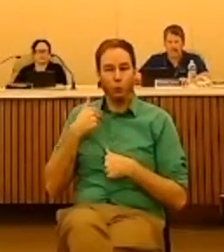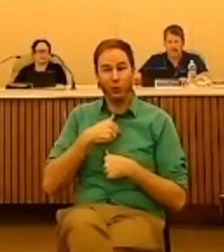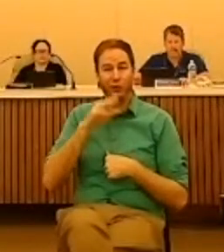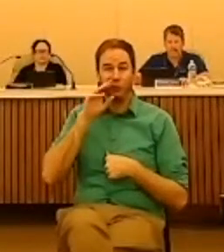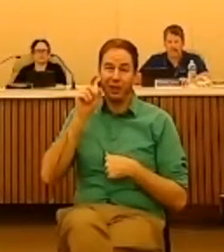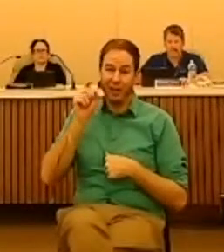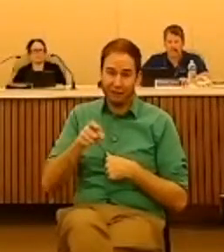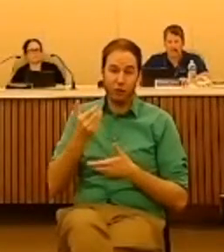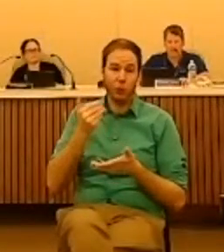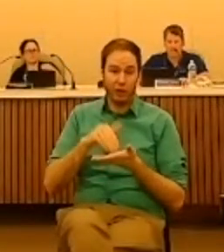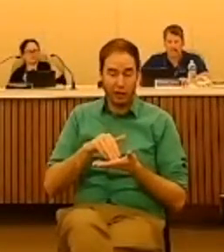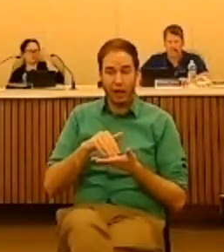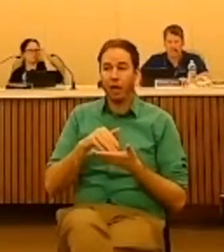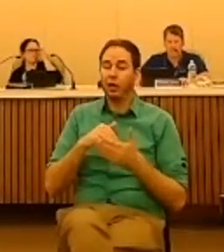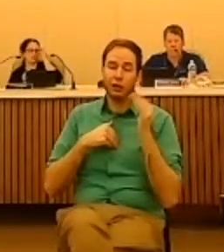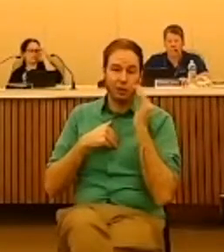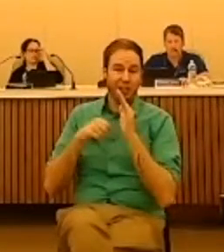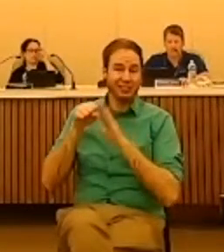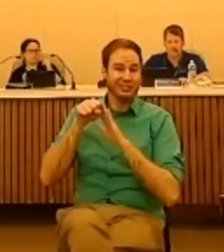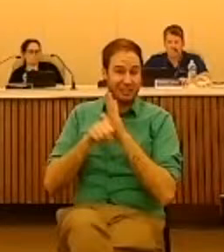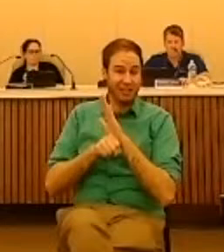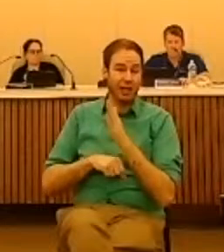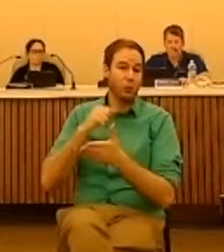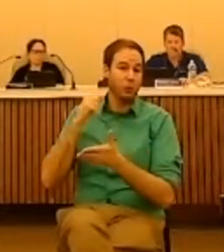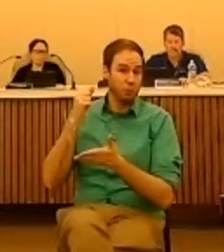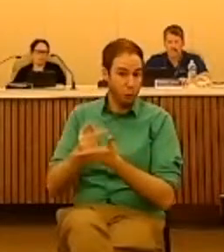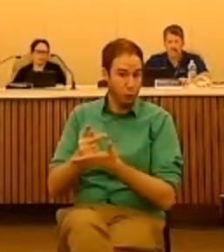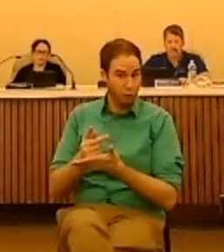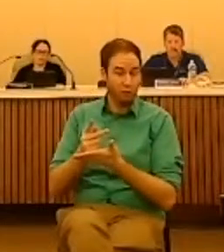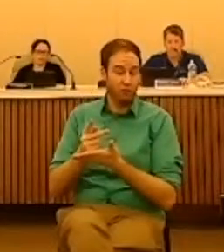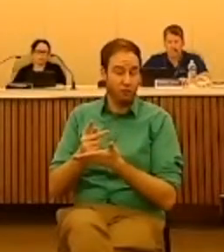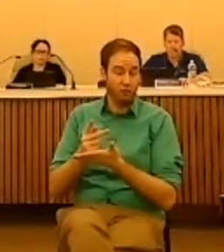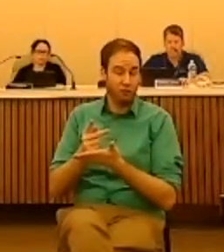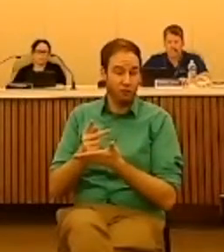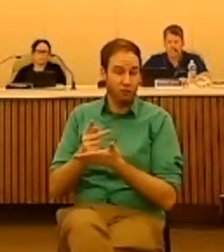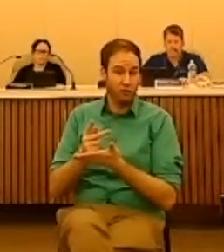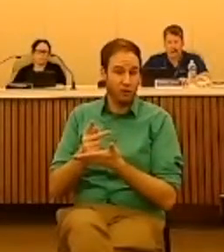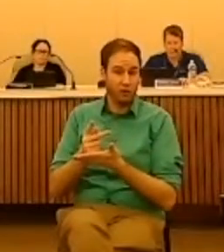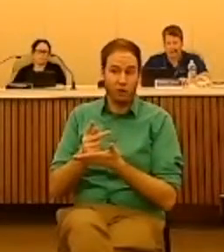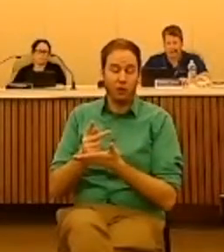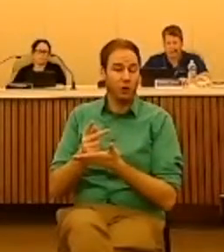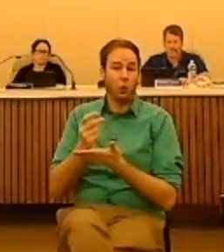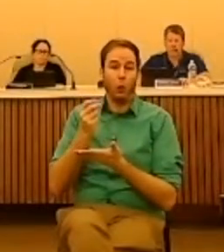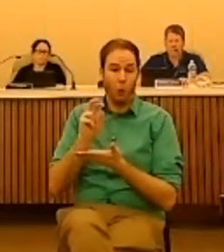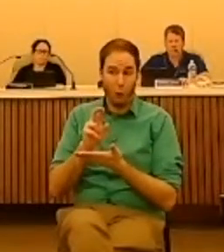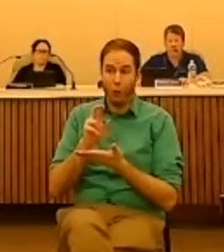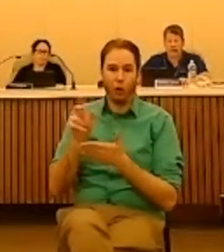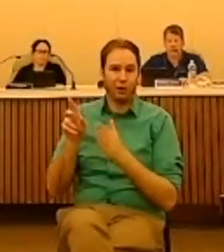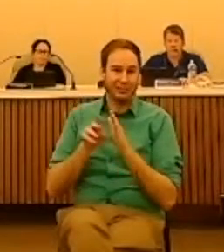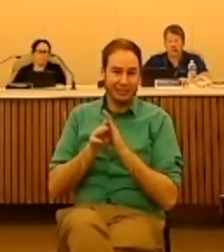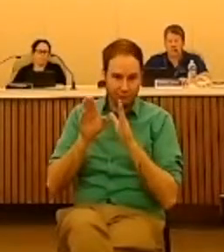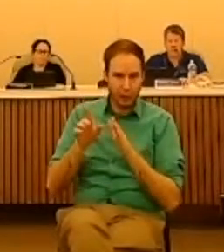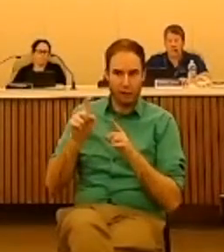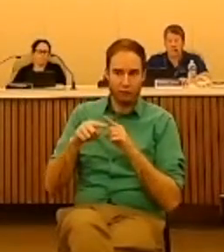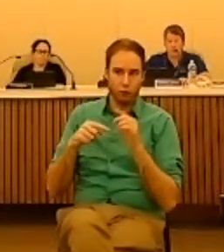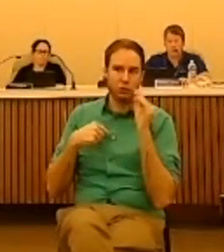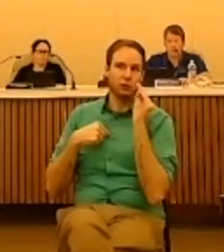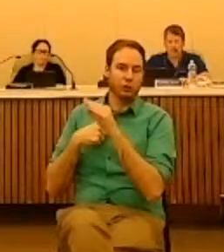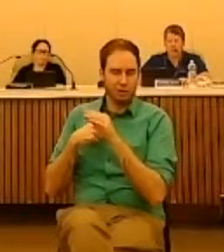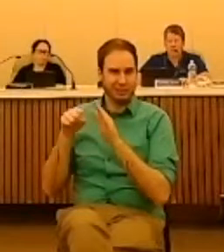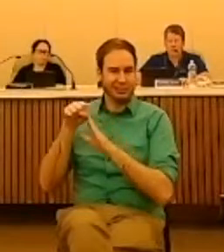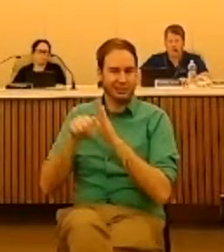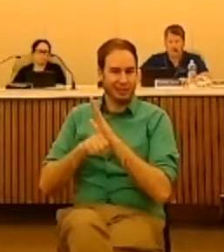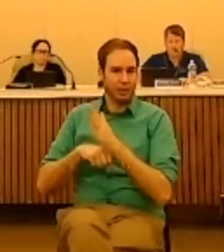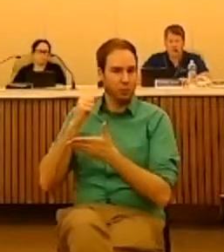get state approval. Or more accurately, the developers would have had to get state